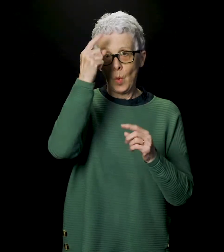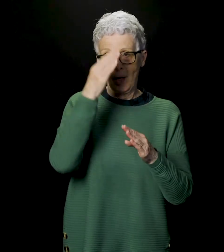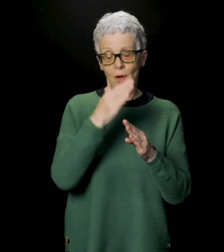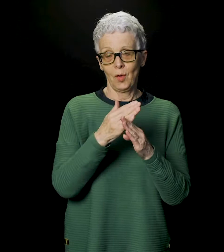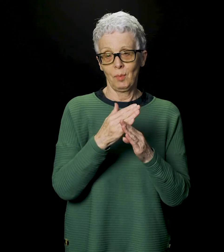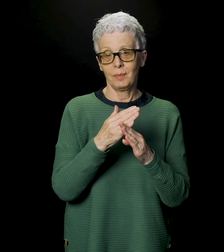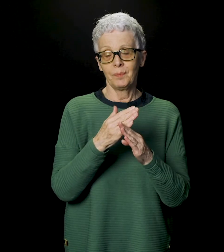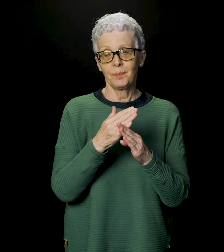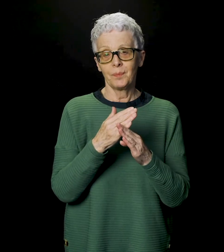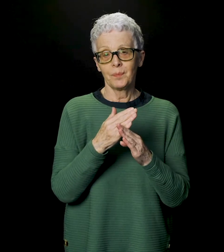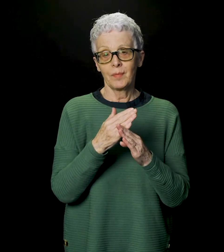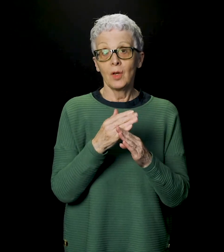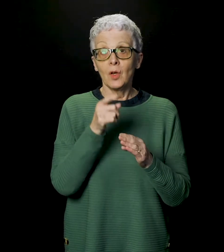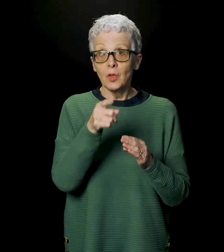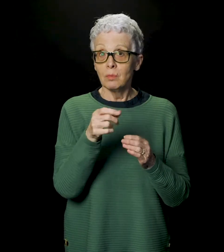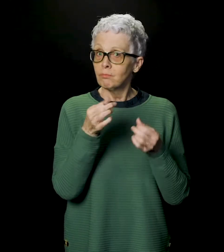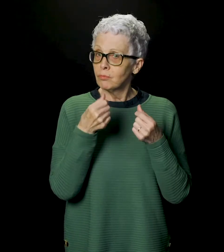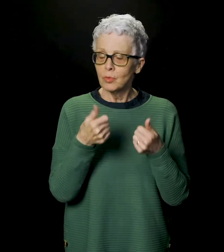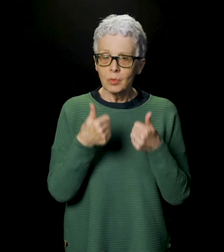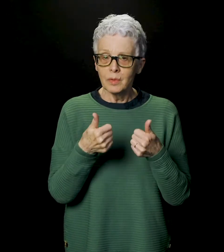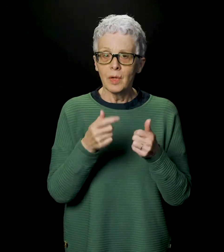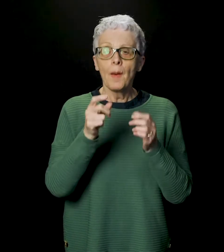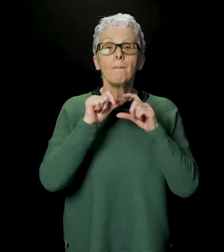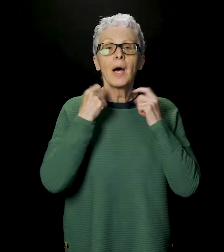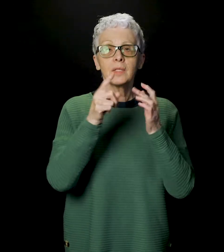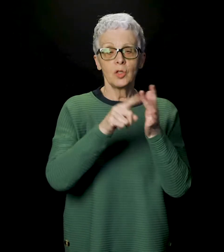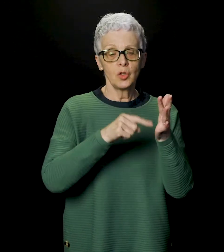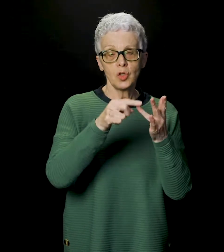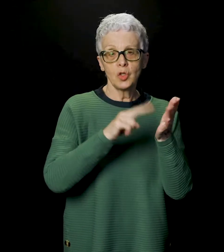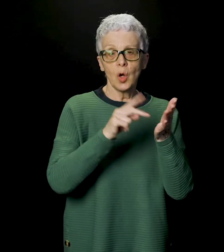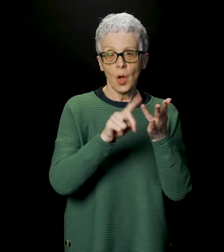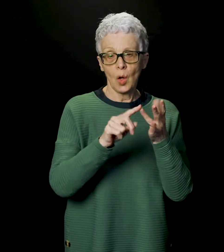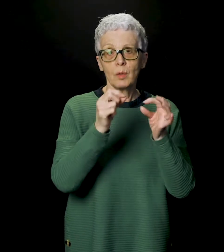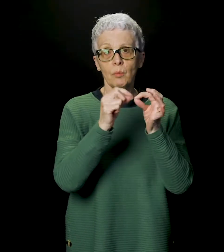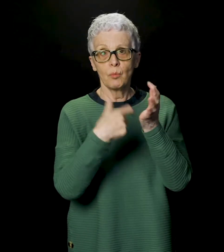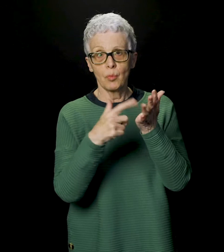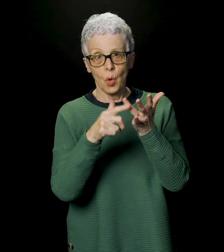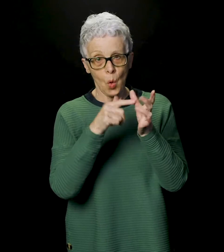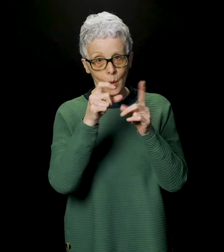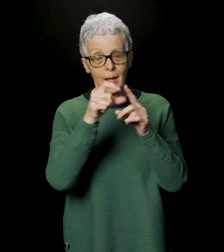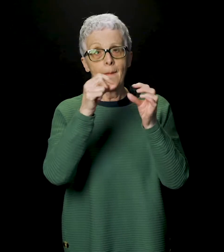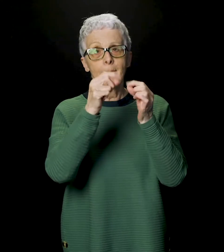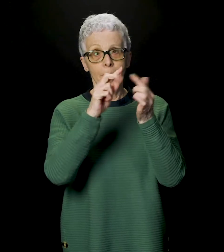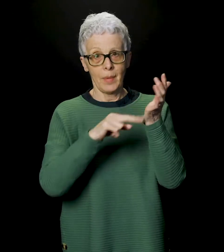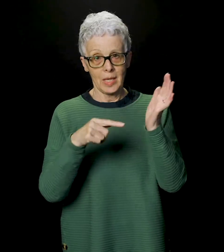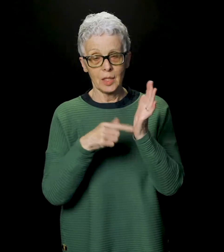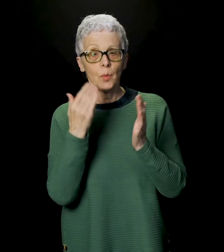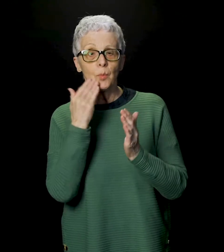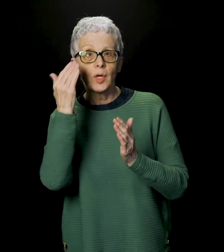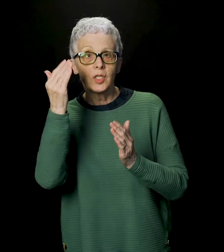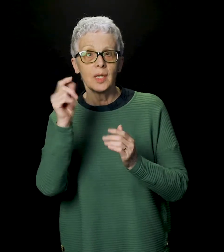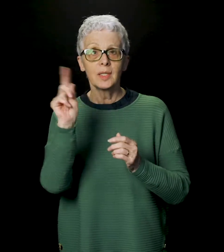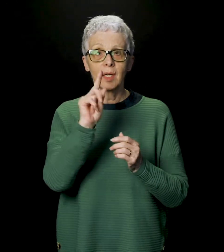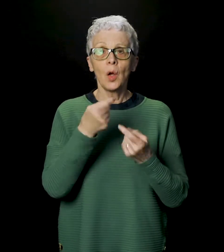with you. Hey, you're in for a treat today because Pastor Jono Broadbent is bringing the word to us today. And